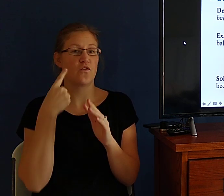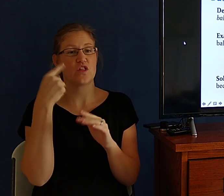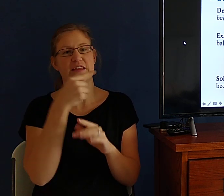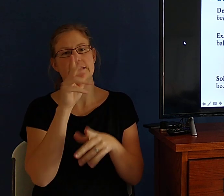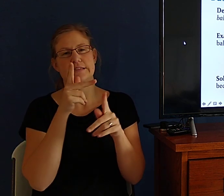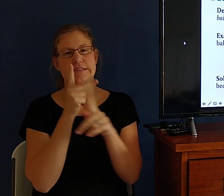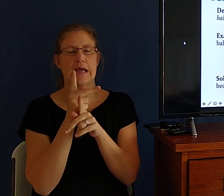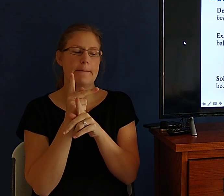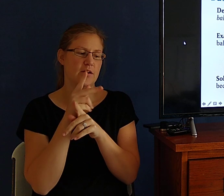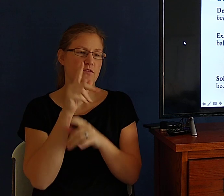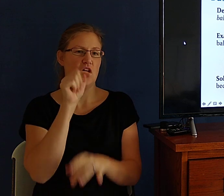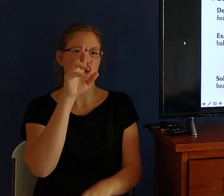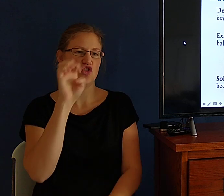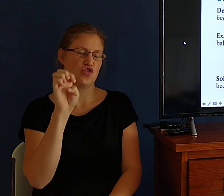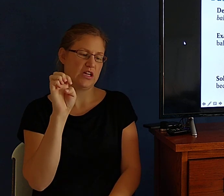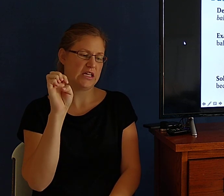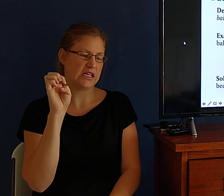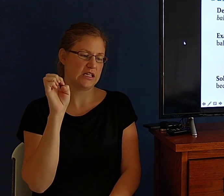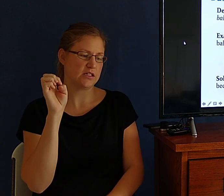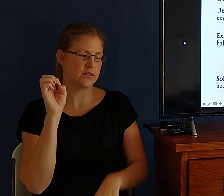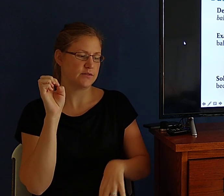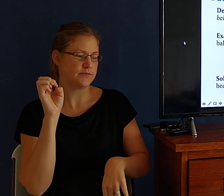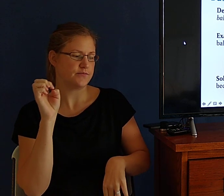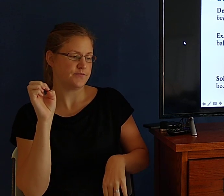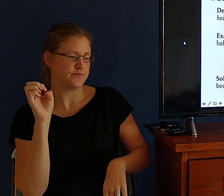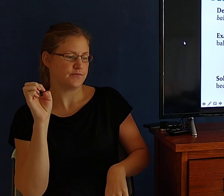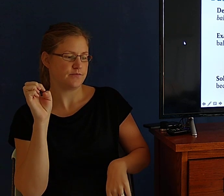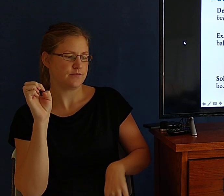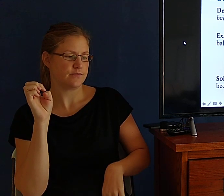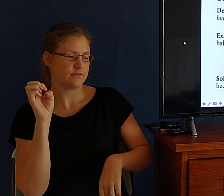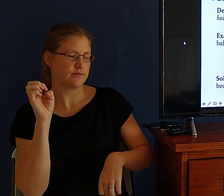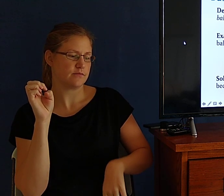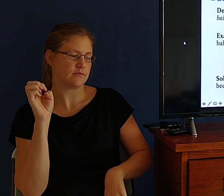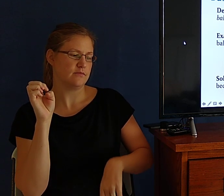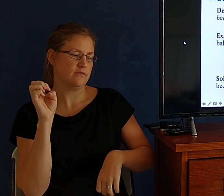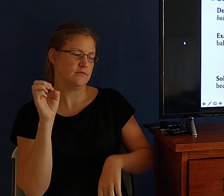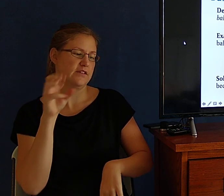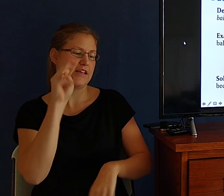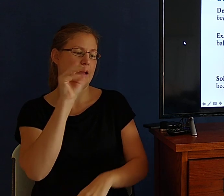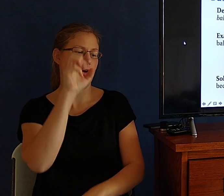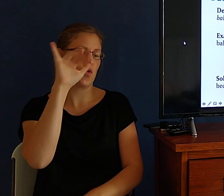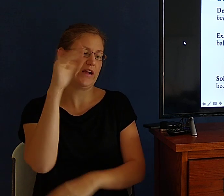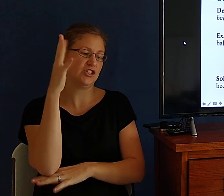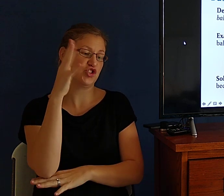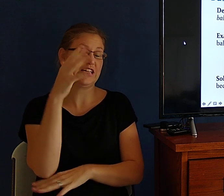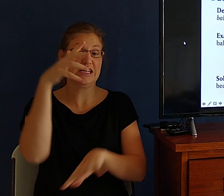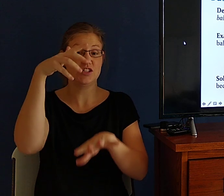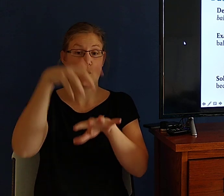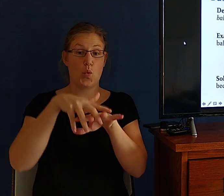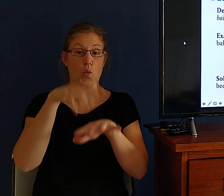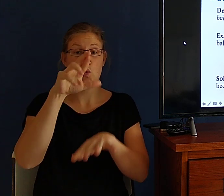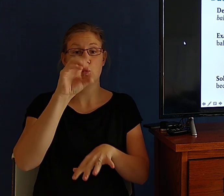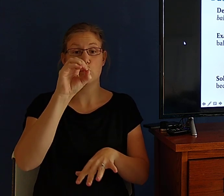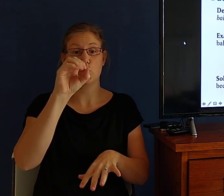of trees is the M-array tree is a rooted tree of